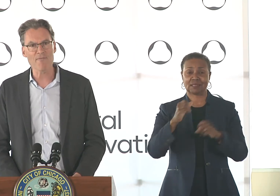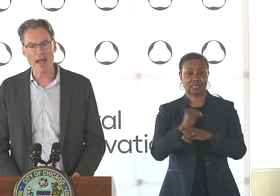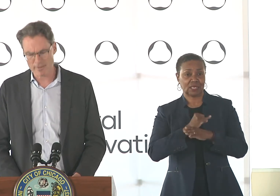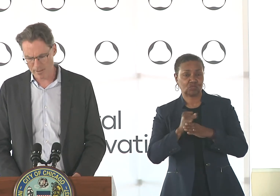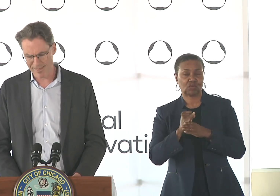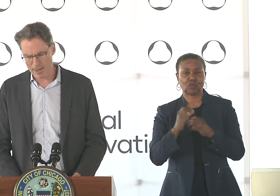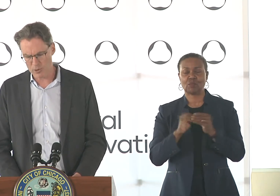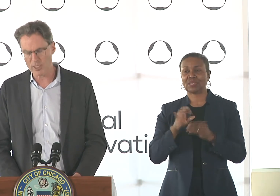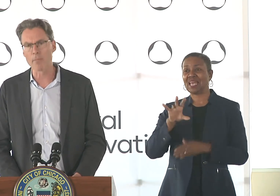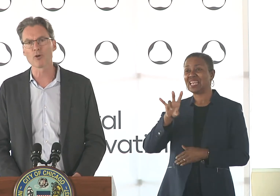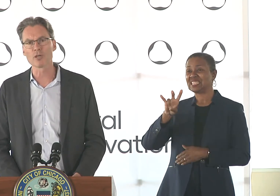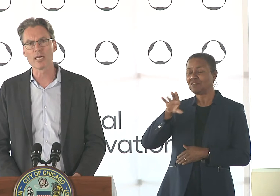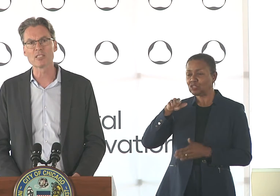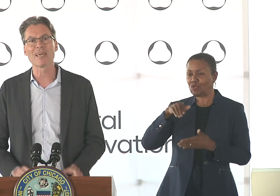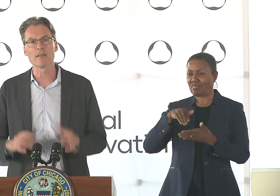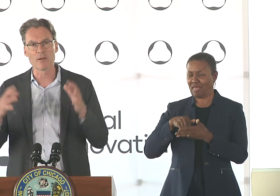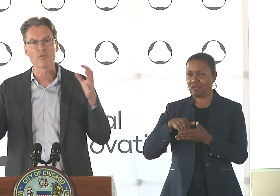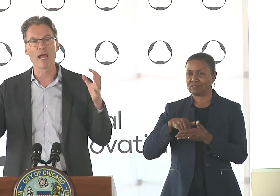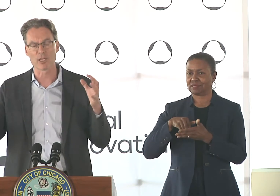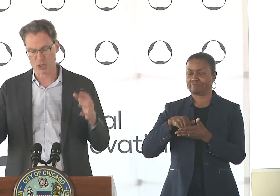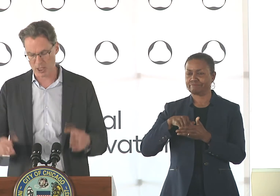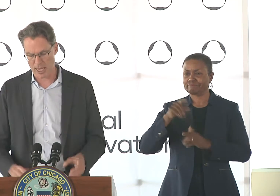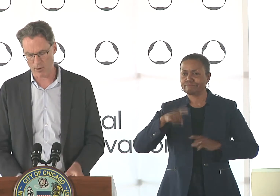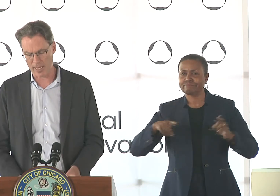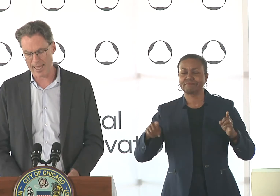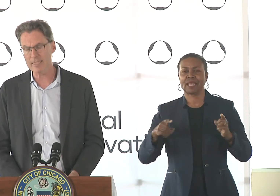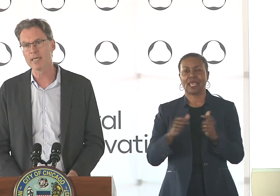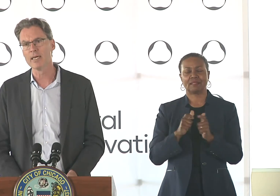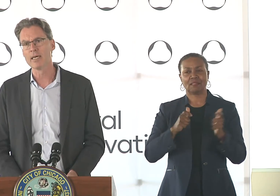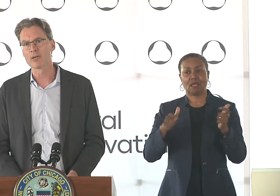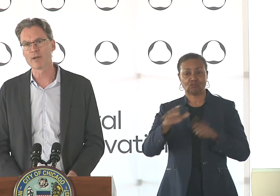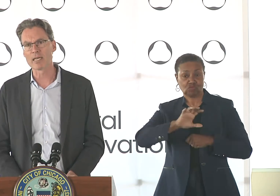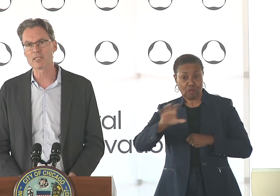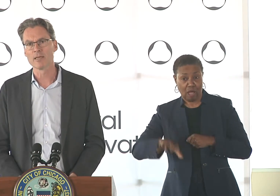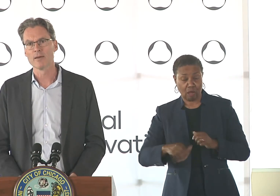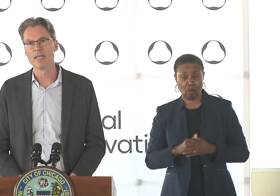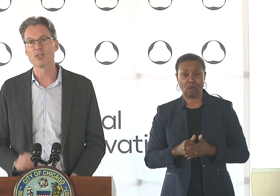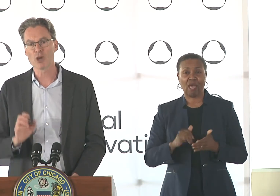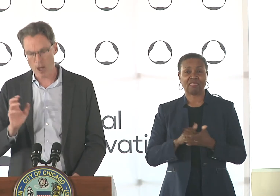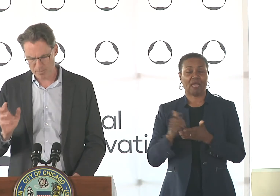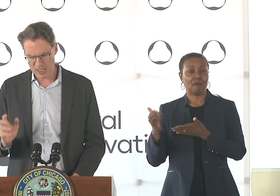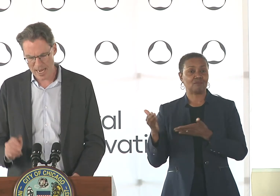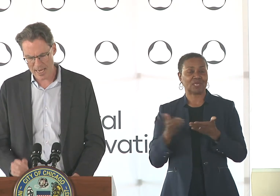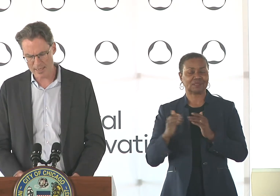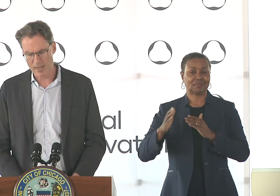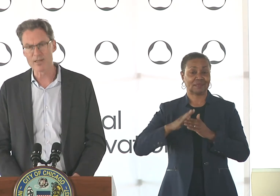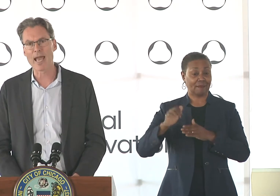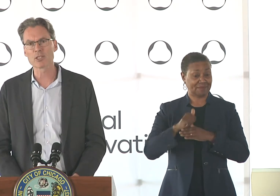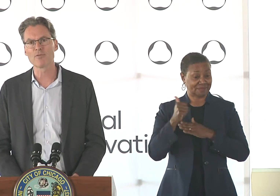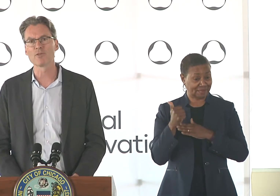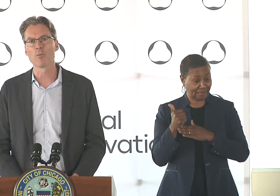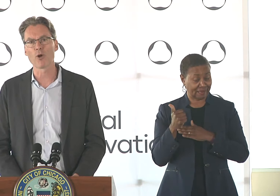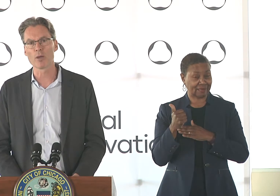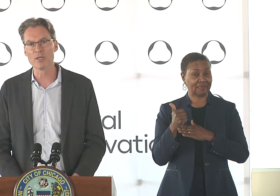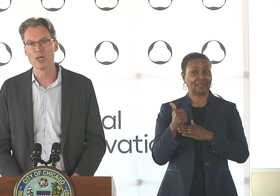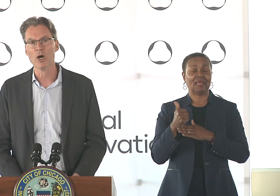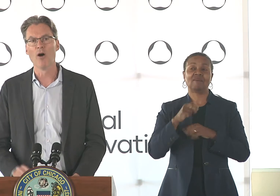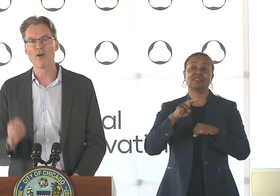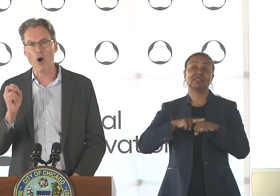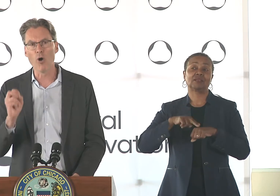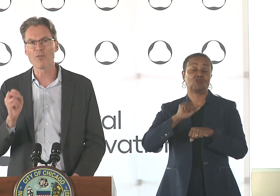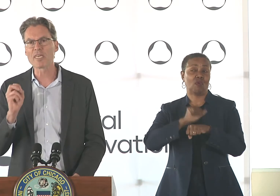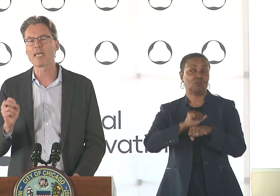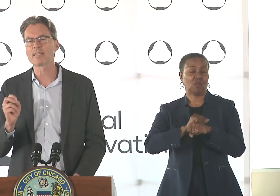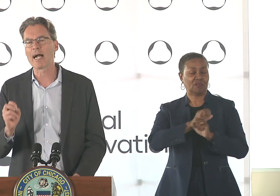almost 700,000 employees in the larger Chicagoland, and ranks in the top 10 nationally for the employment